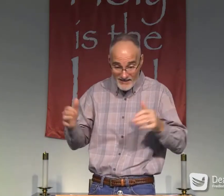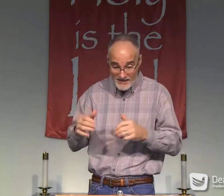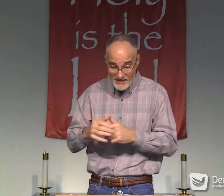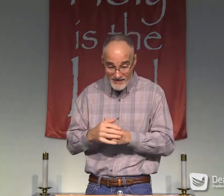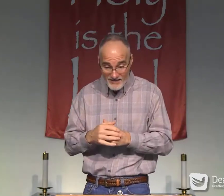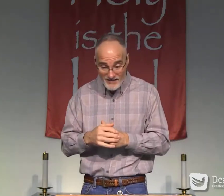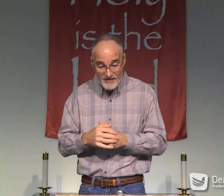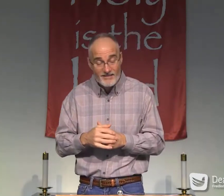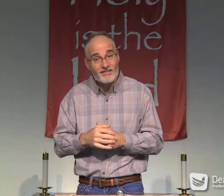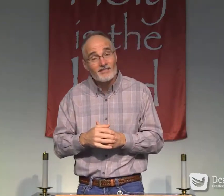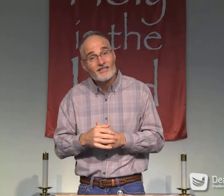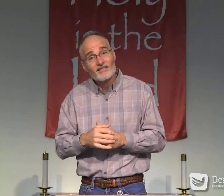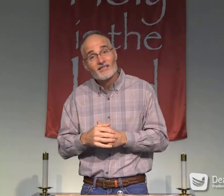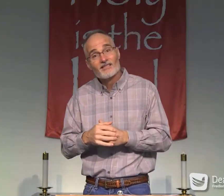here.